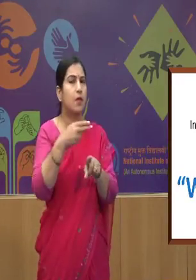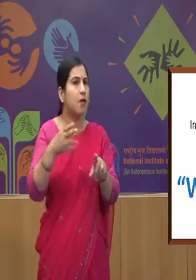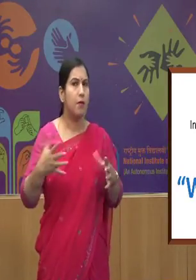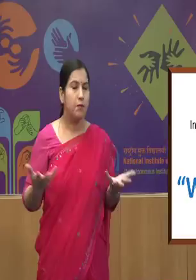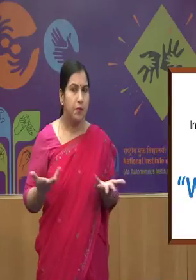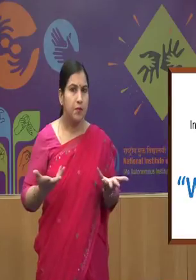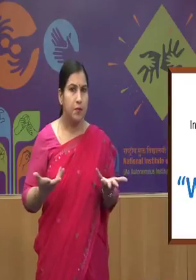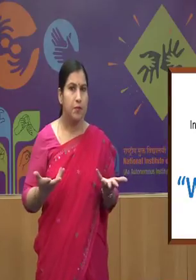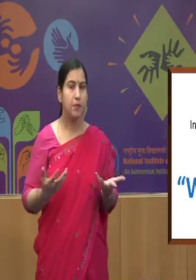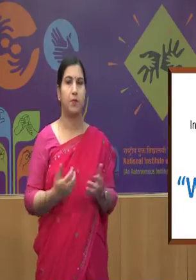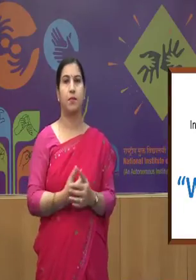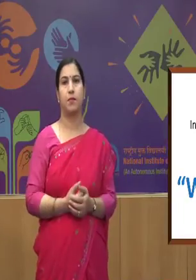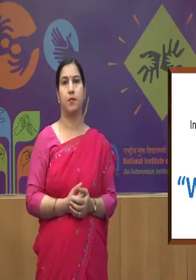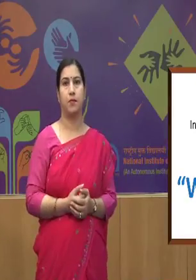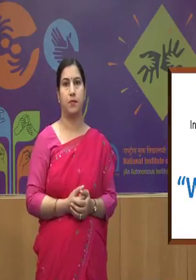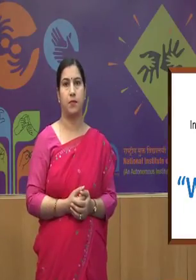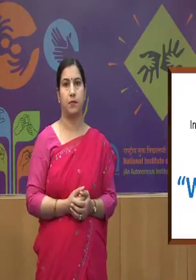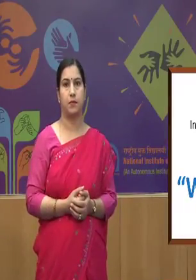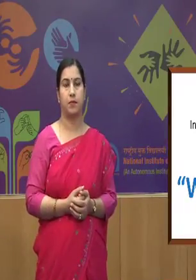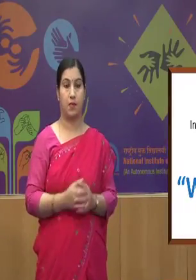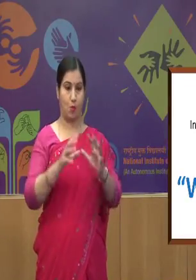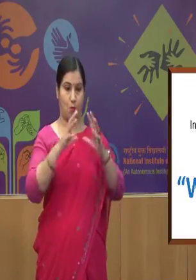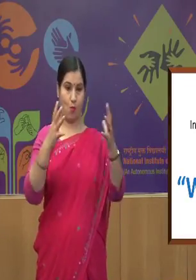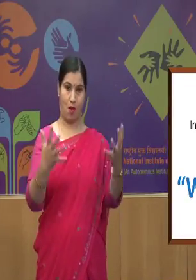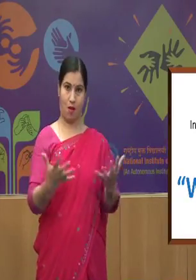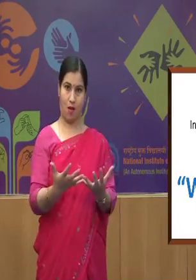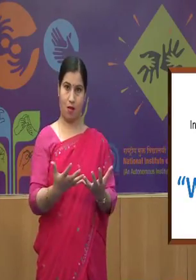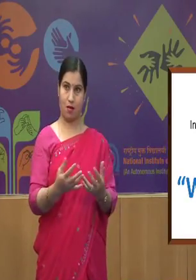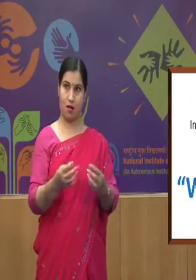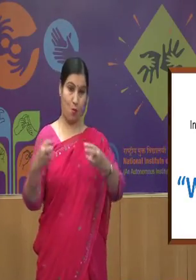of the topic is World War I.